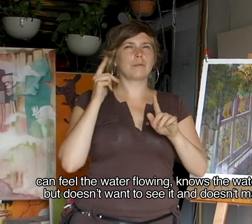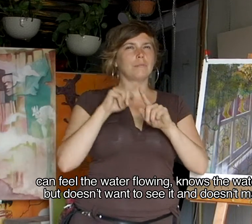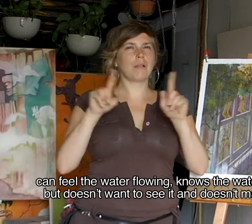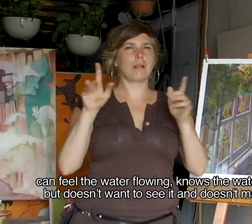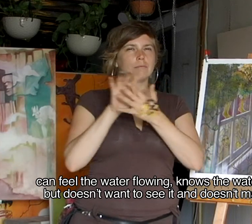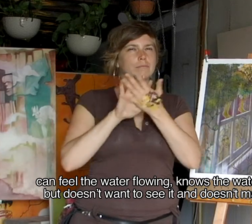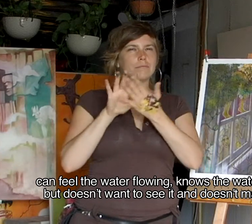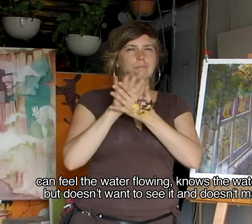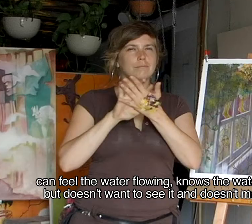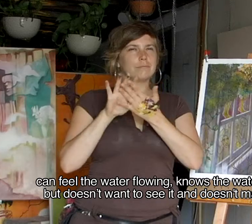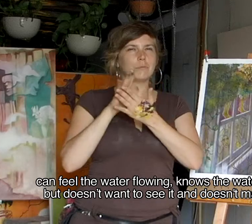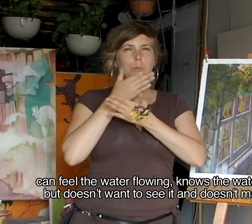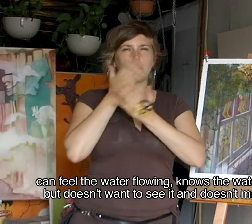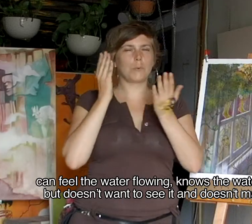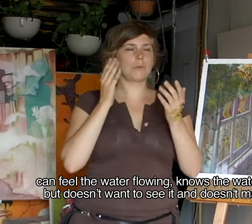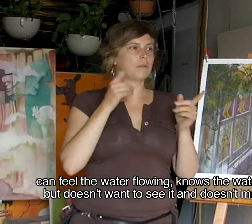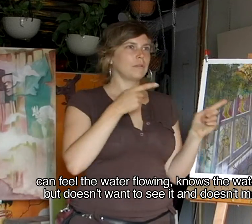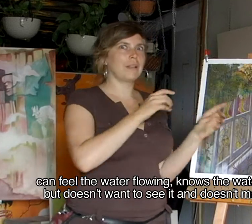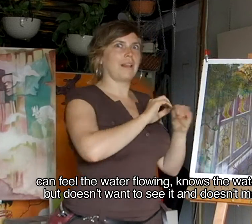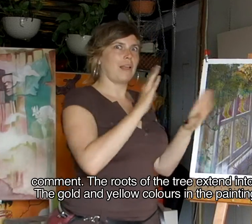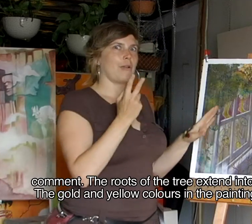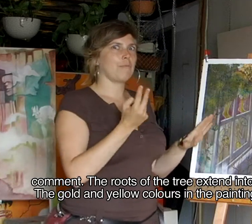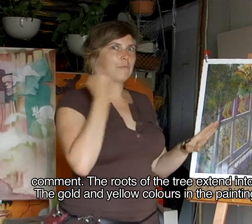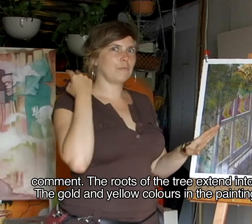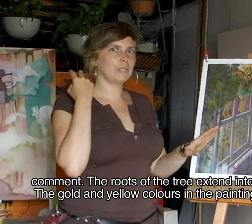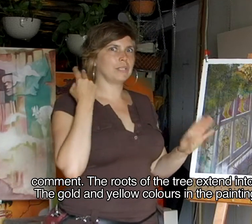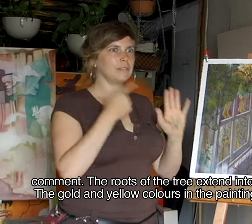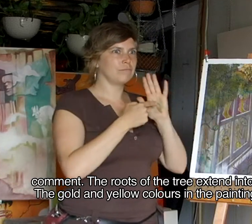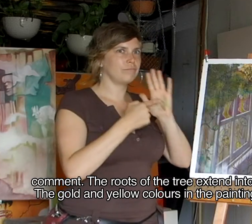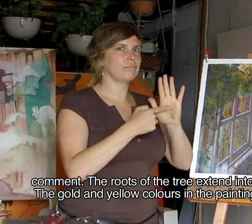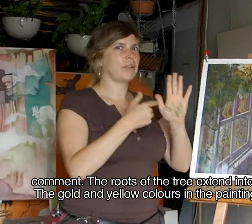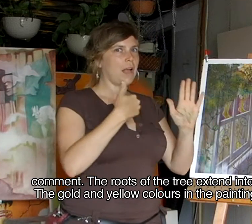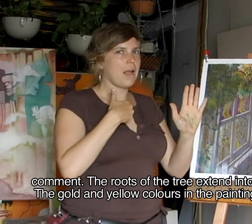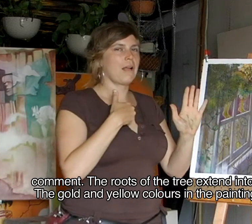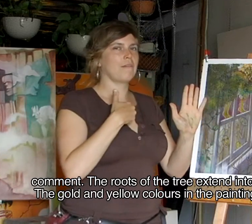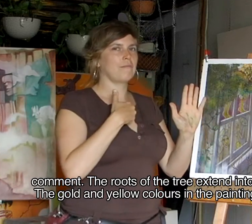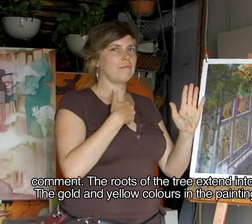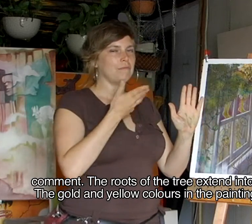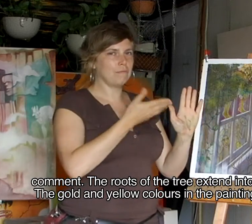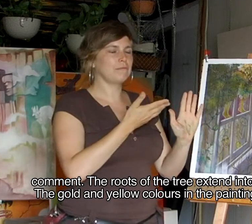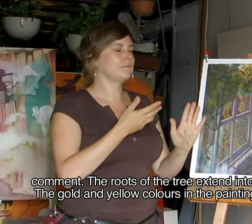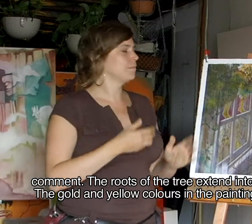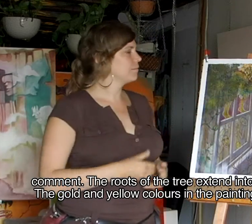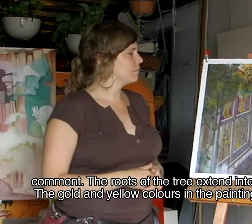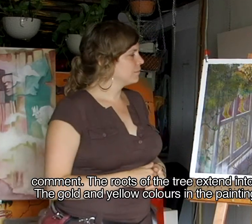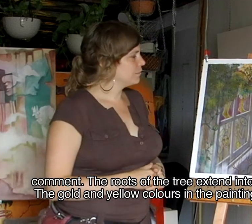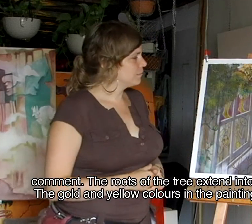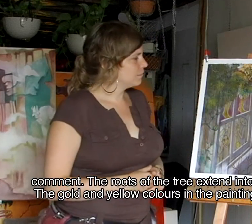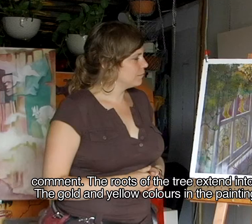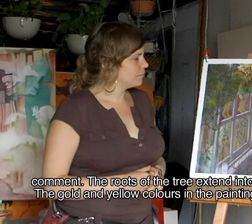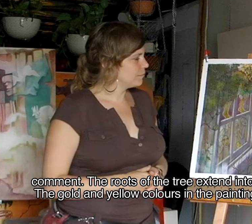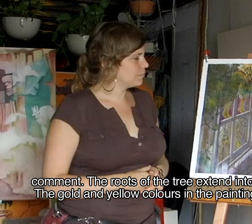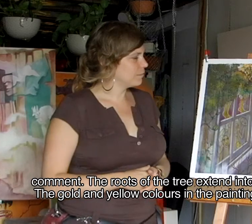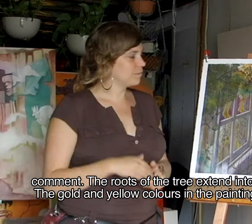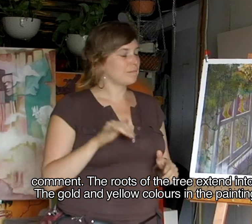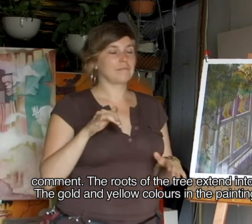the water is there, but doesn't want to see it and doesn't make a comment. The roots of the